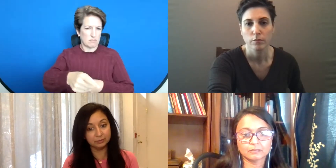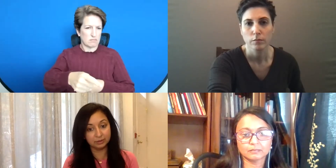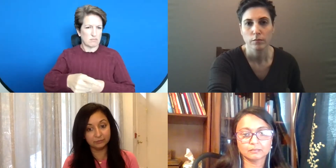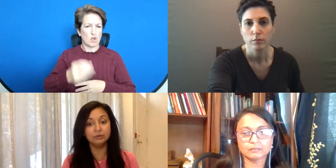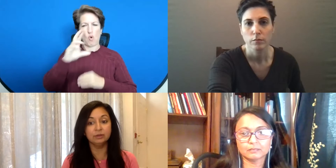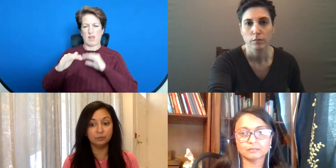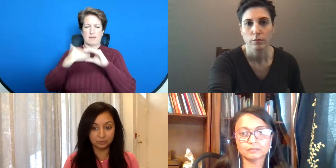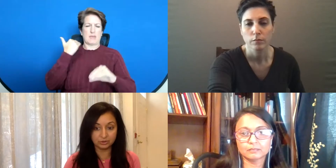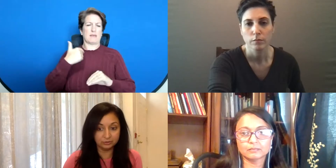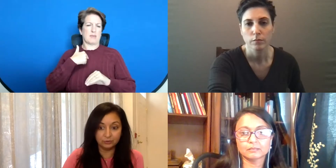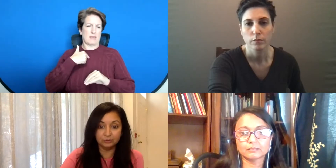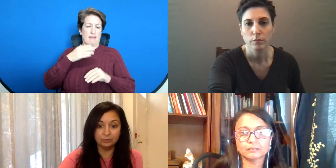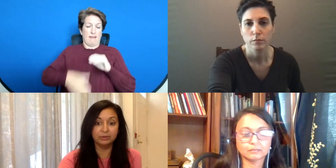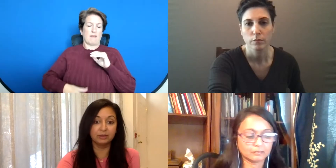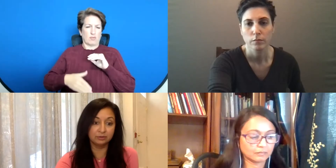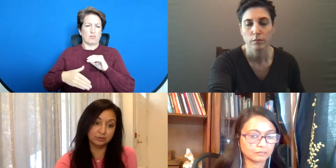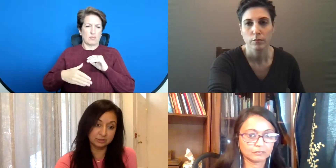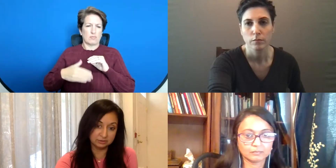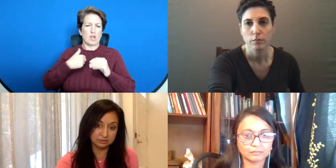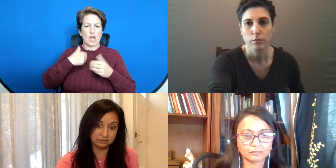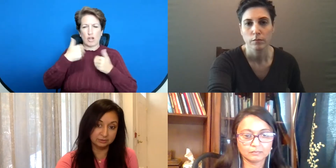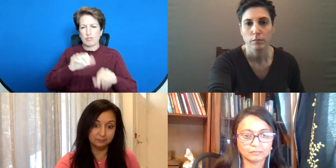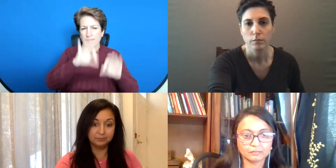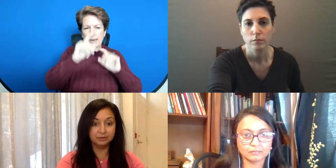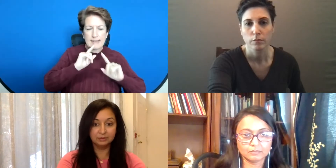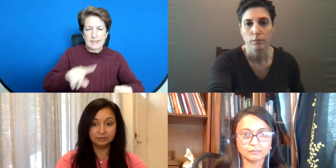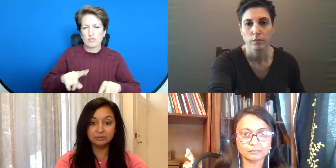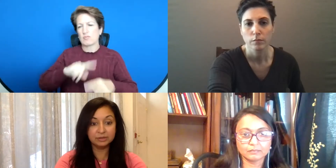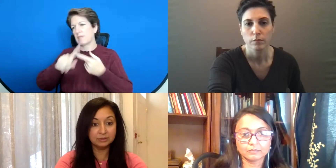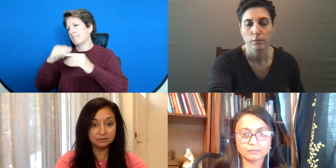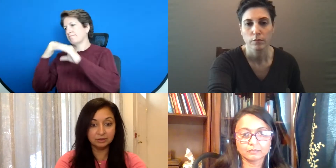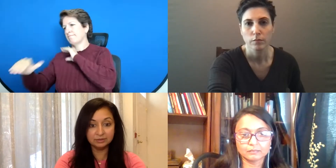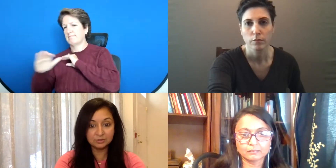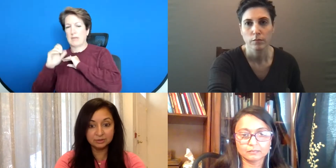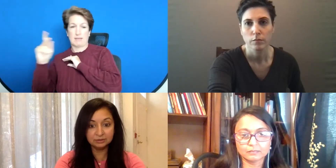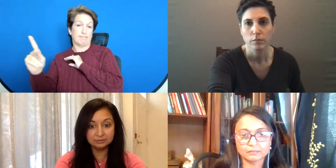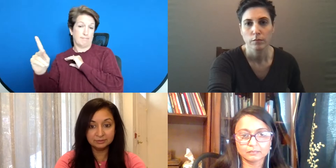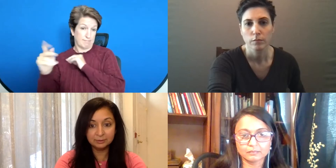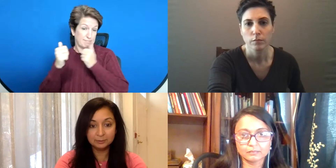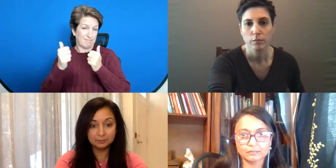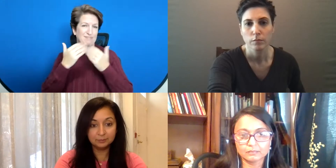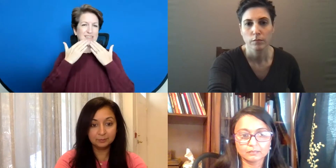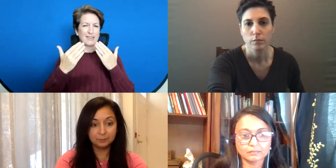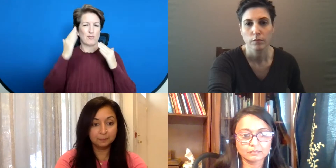by email after, and we will try to follow up and get your questions answered. Thank you and enjoy.